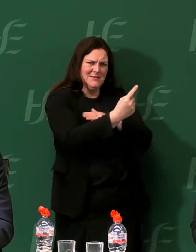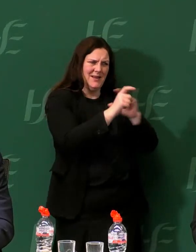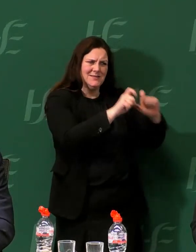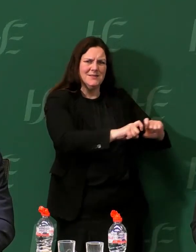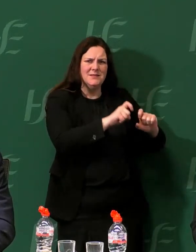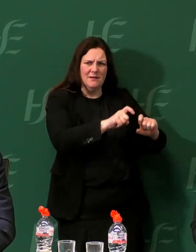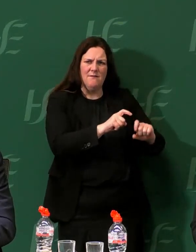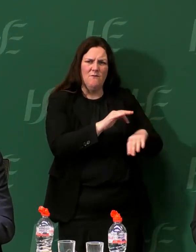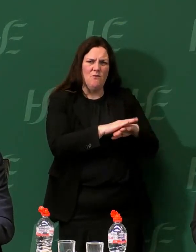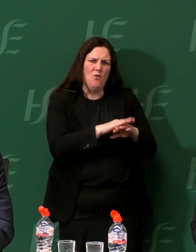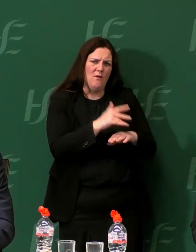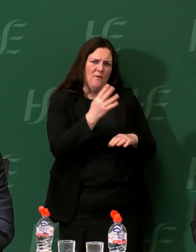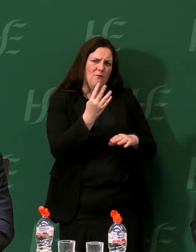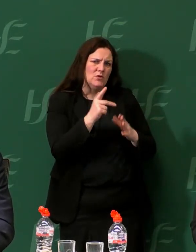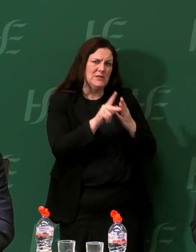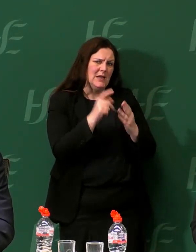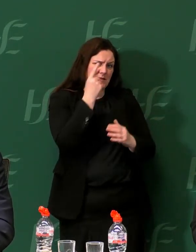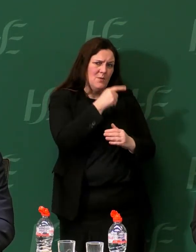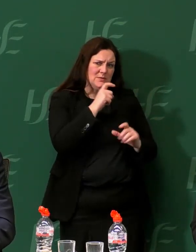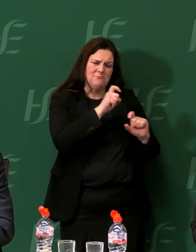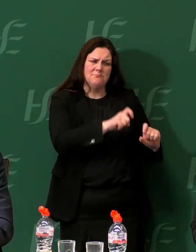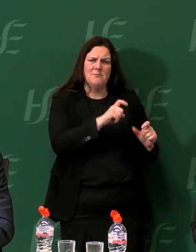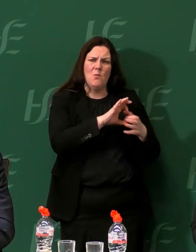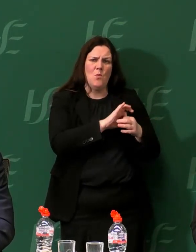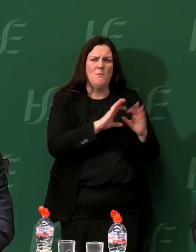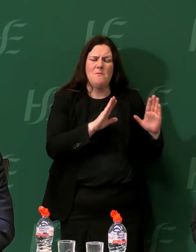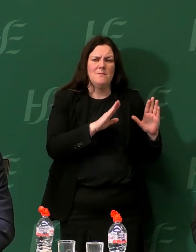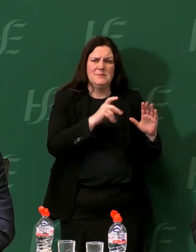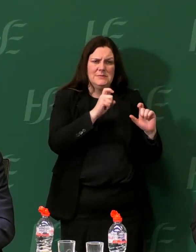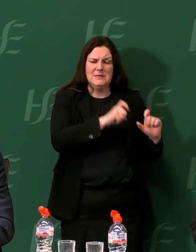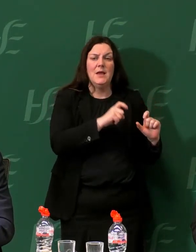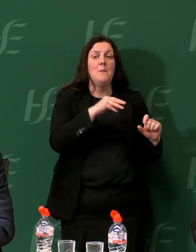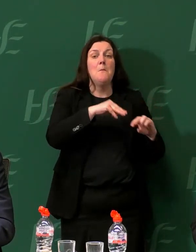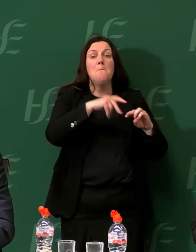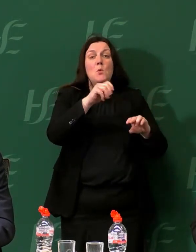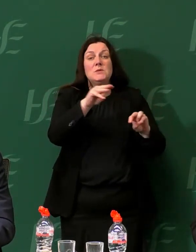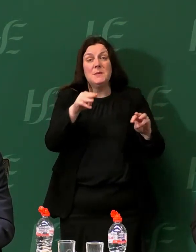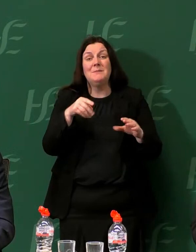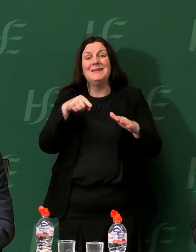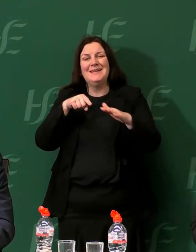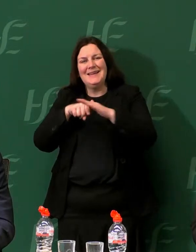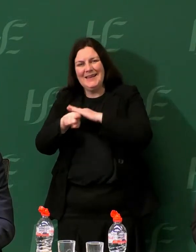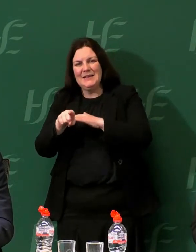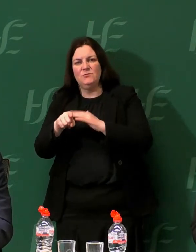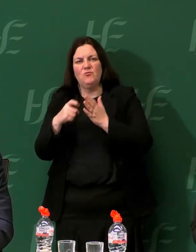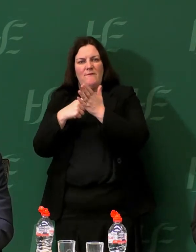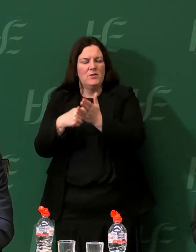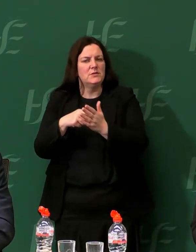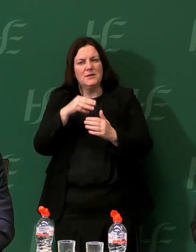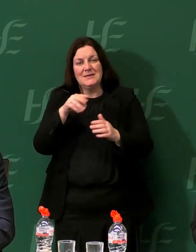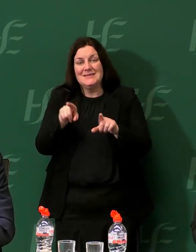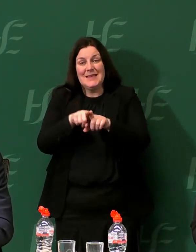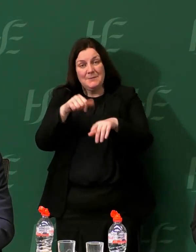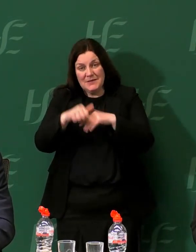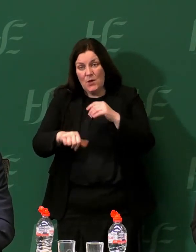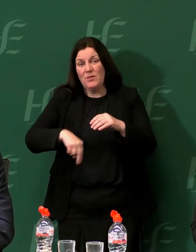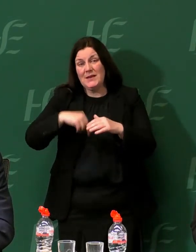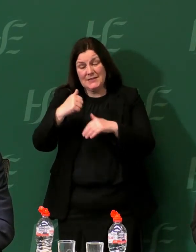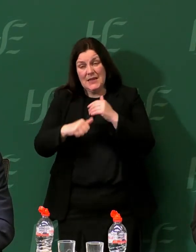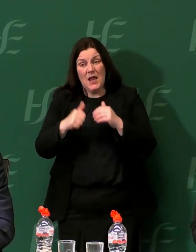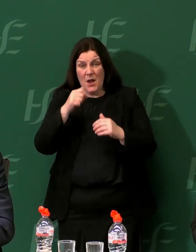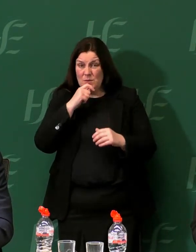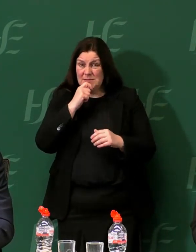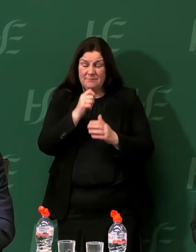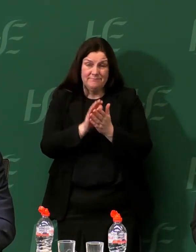the symptoms have gone. And the vast majority of people who are clinically referred are getting a test on the same day or the following day. So I'd urge people